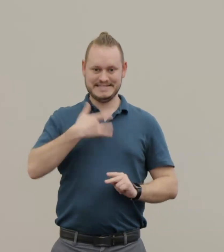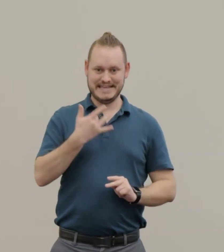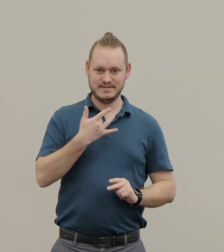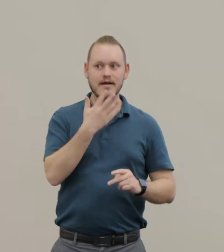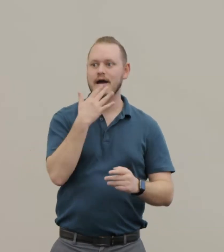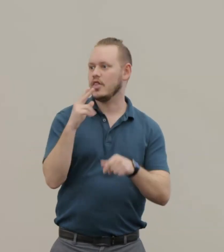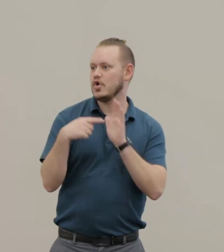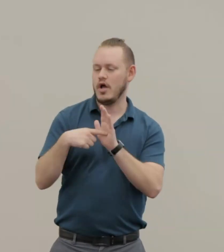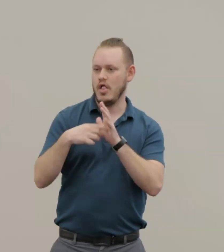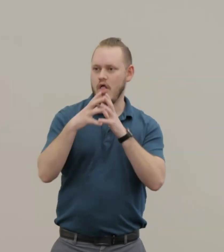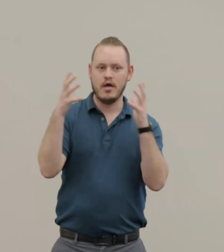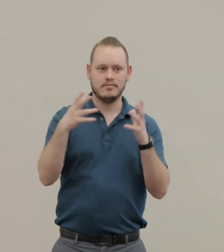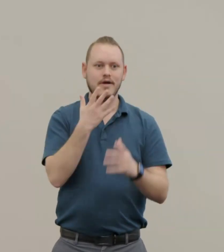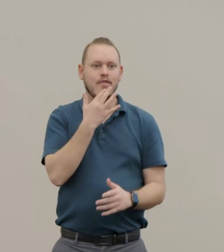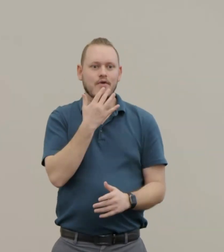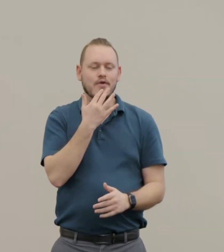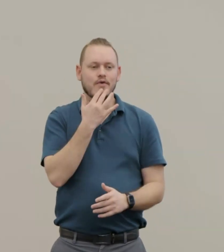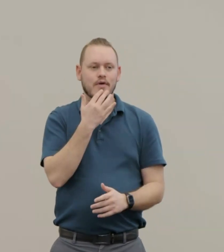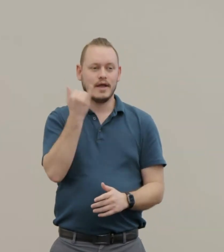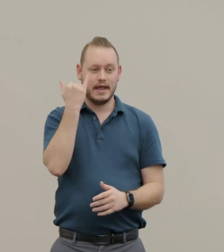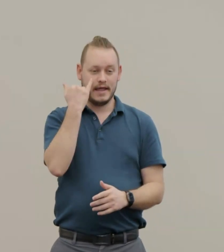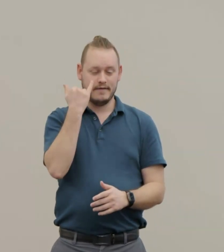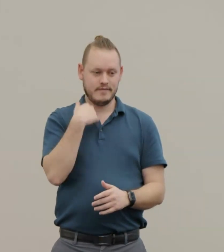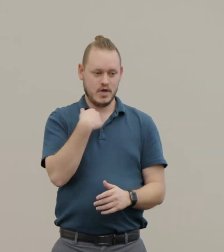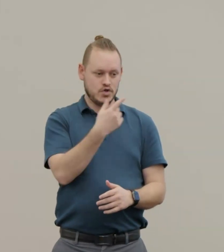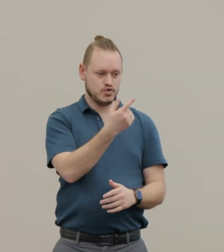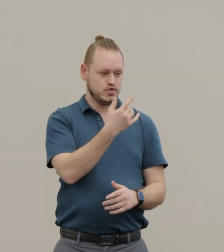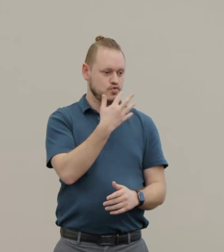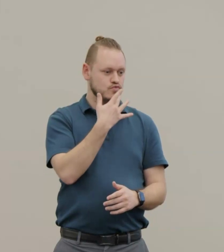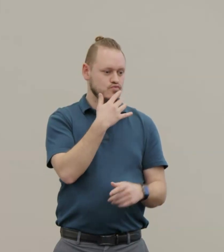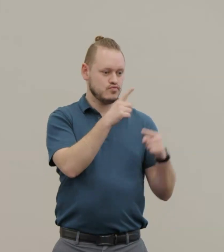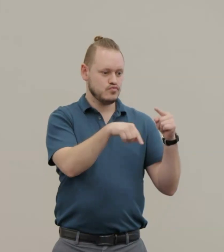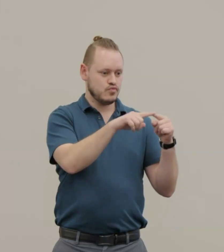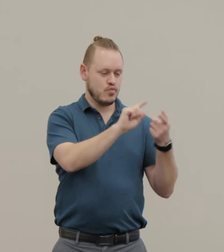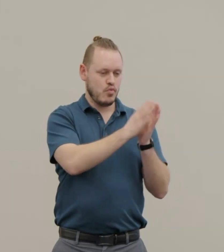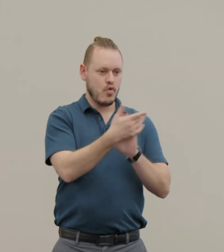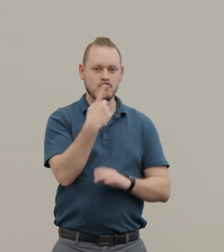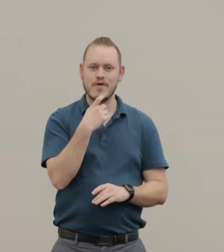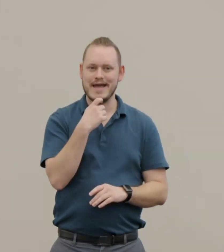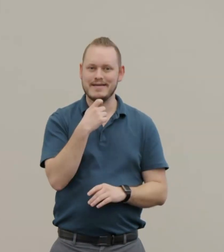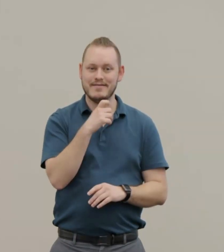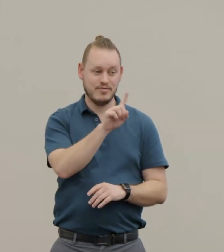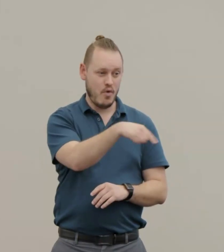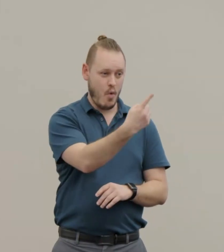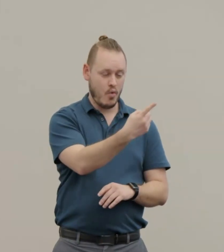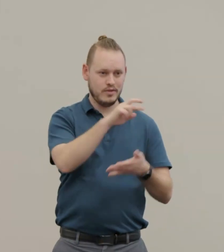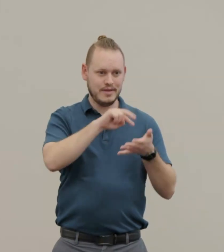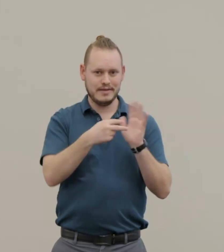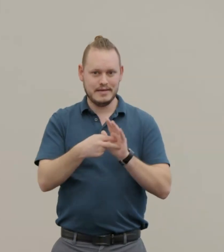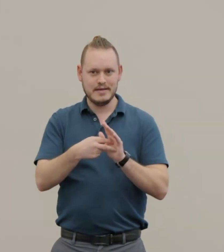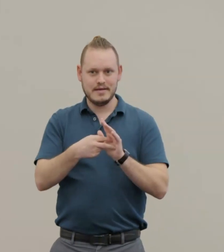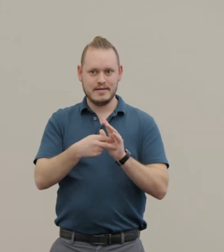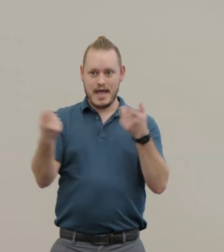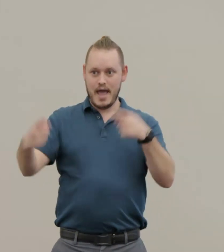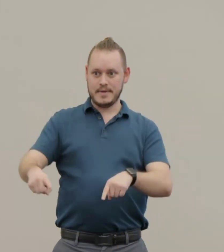been used a lot here. If I turn a circle red, is red the only indicator that something